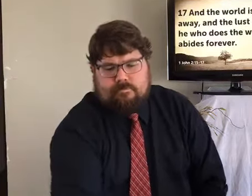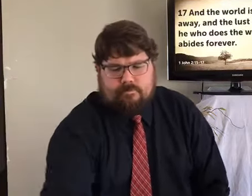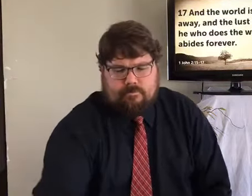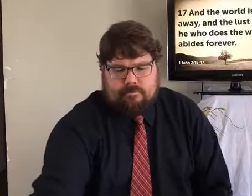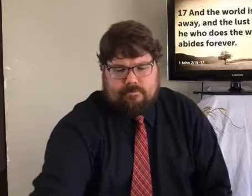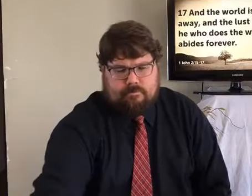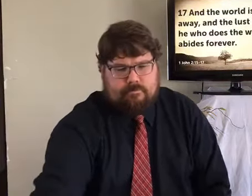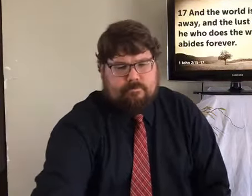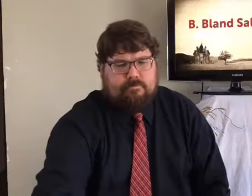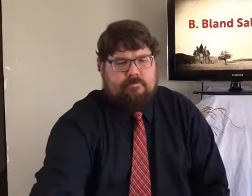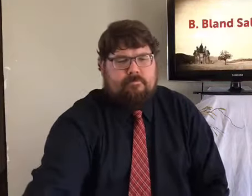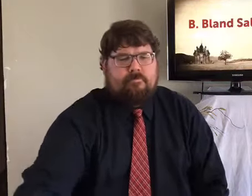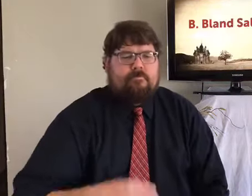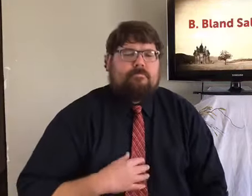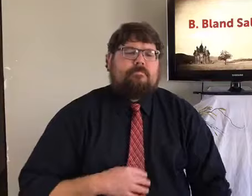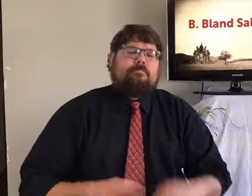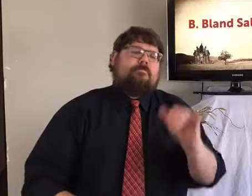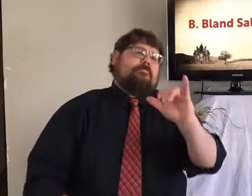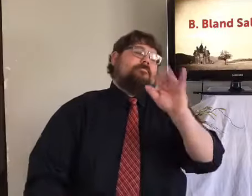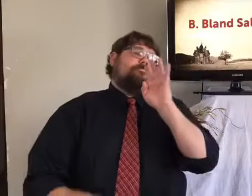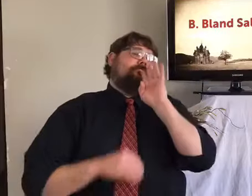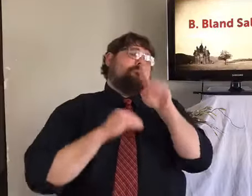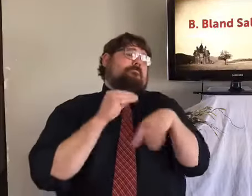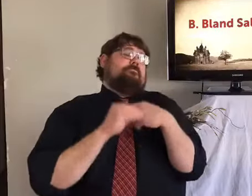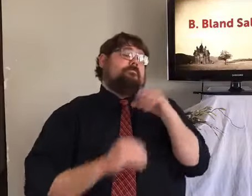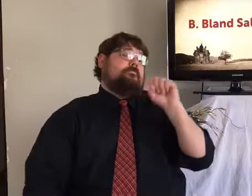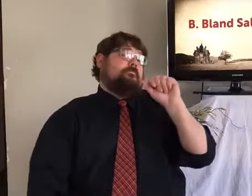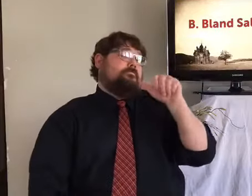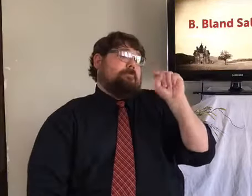no